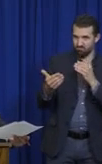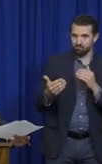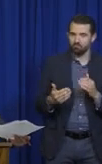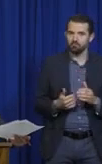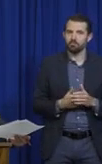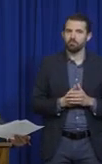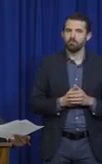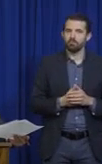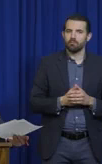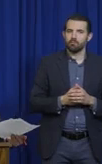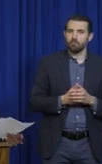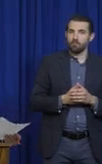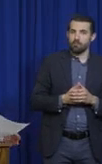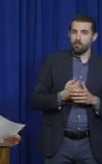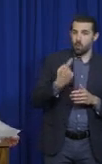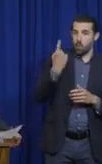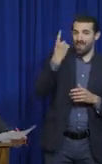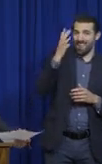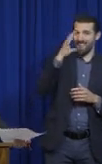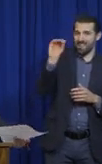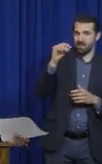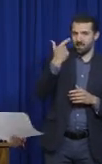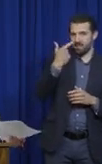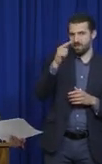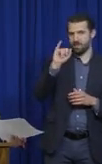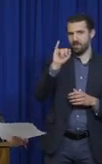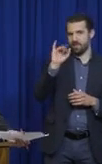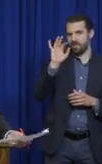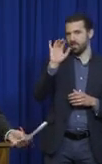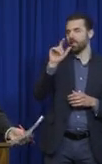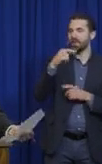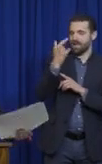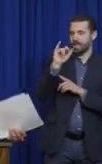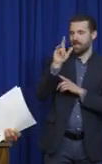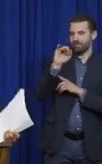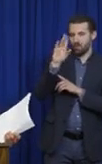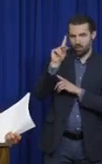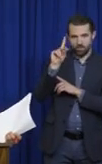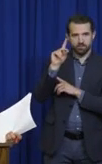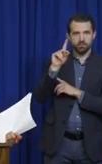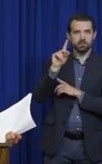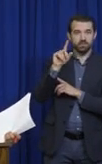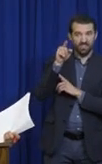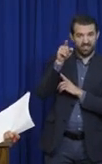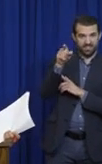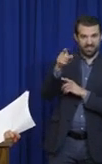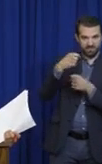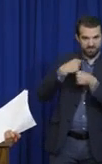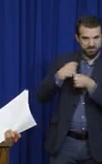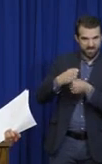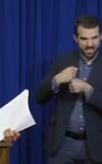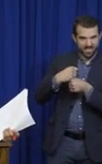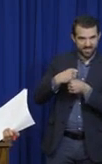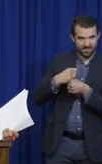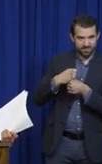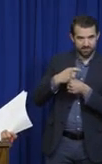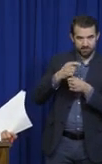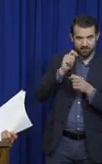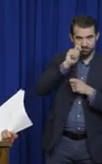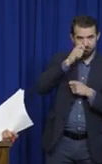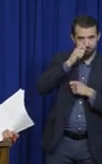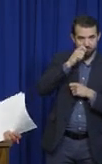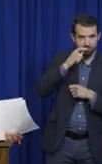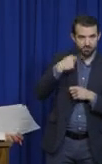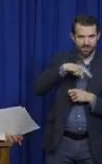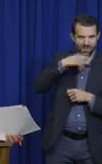A company in Guilford, Puritan Medical Products, is boosting swab production, which we all know